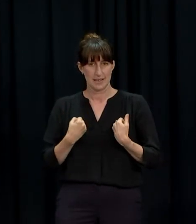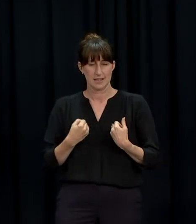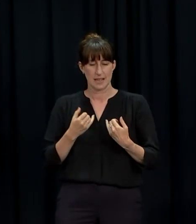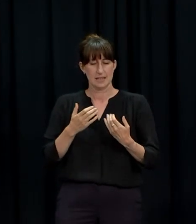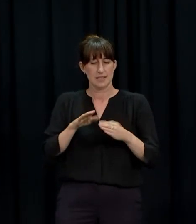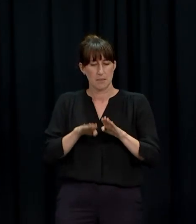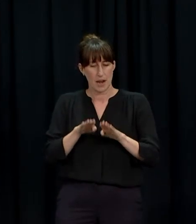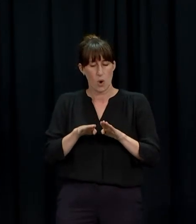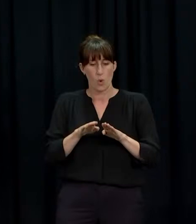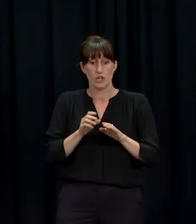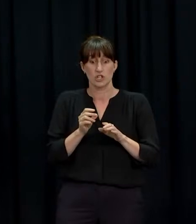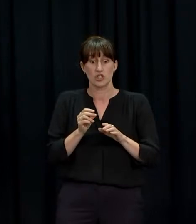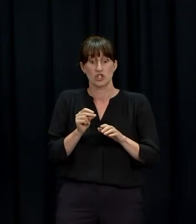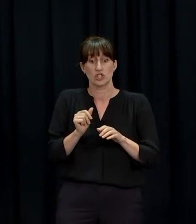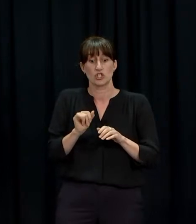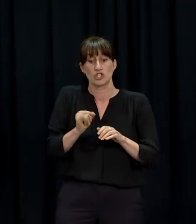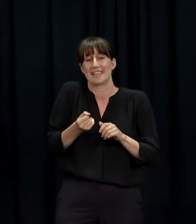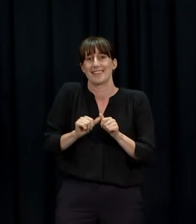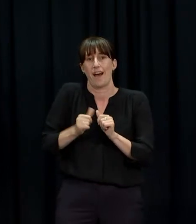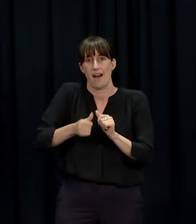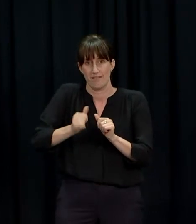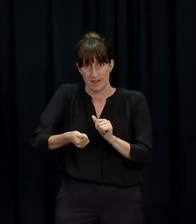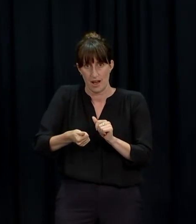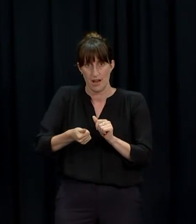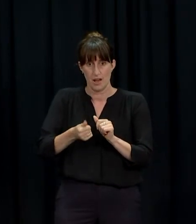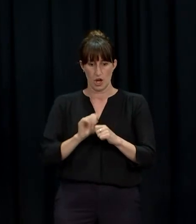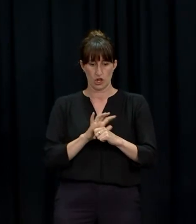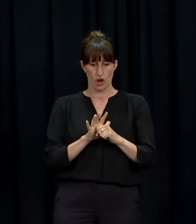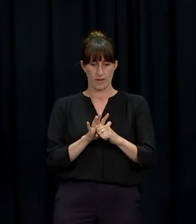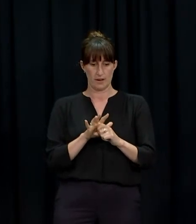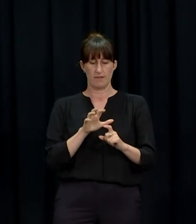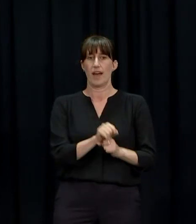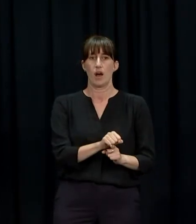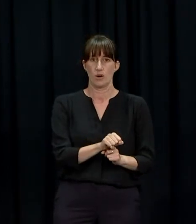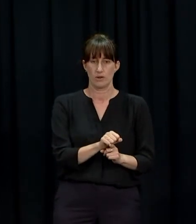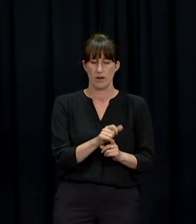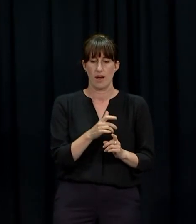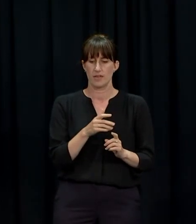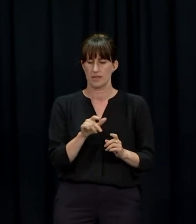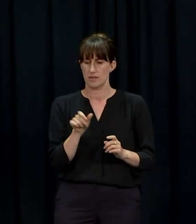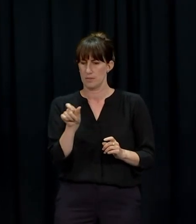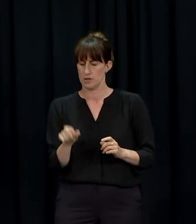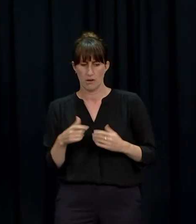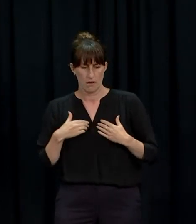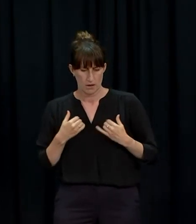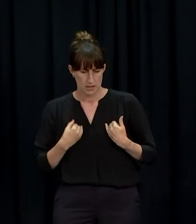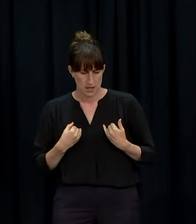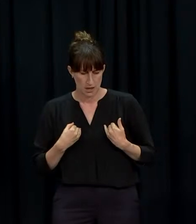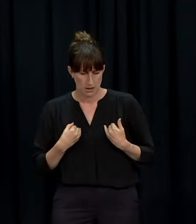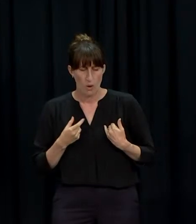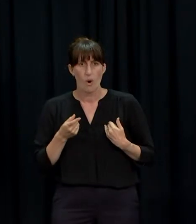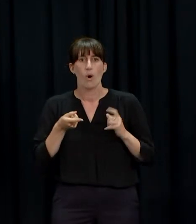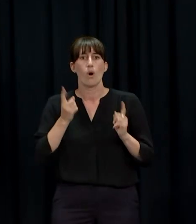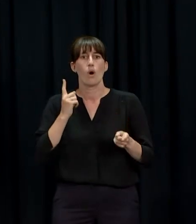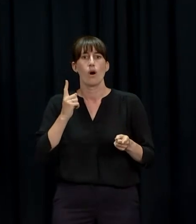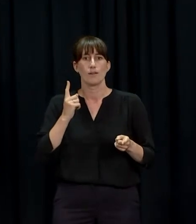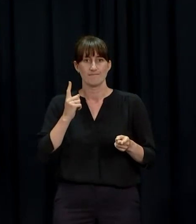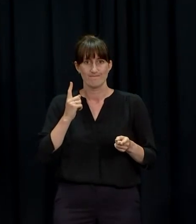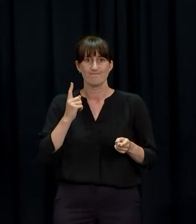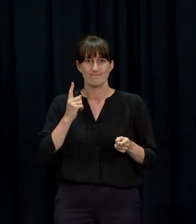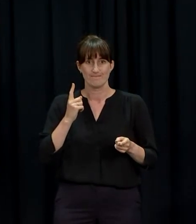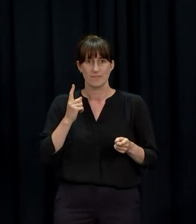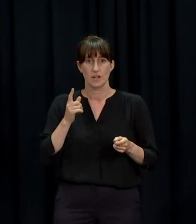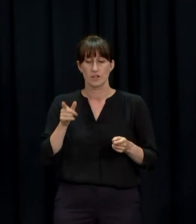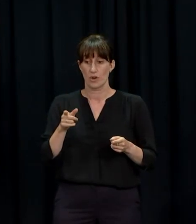quickly after our index cases had been found. So subsequently we were able to link the Air New Zealand worker with